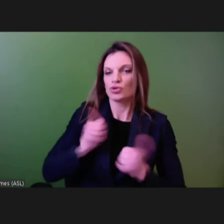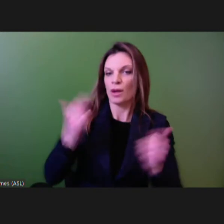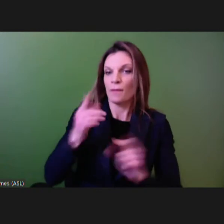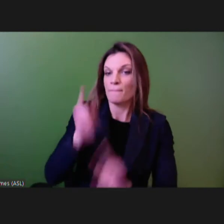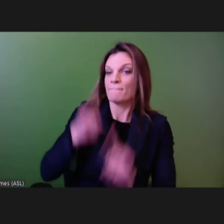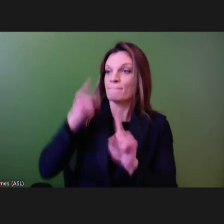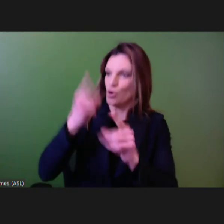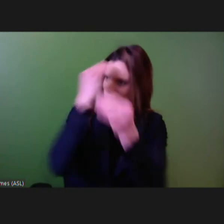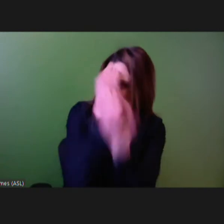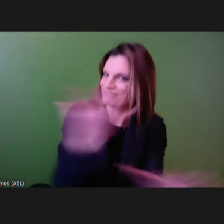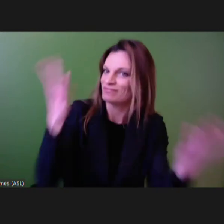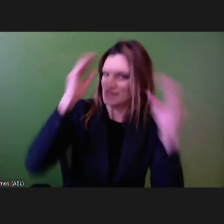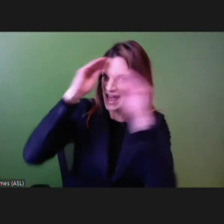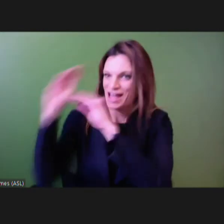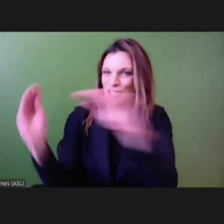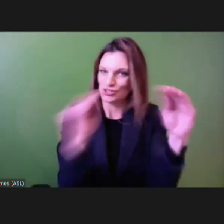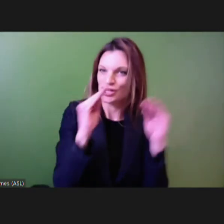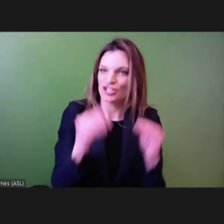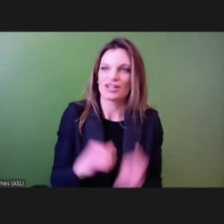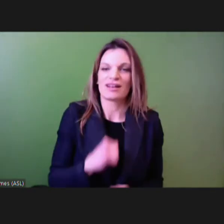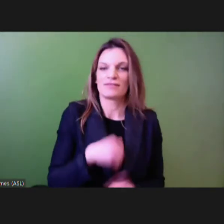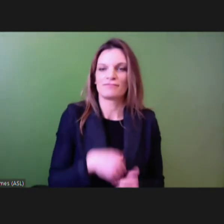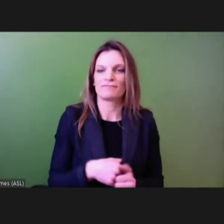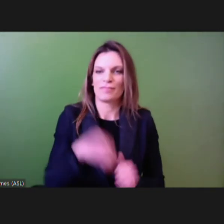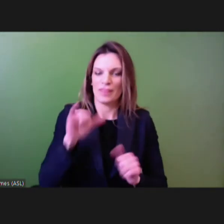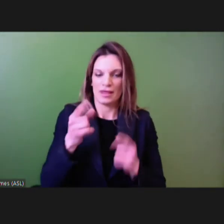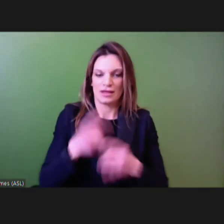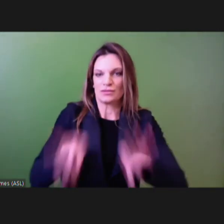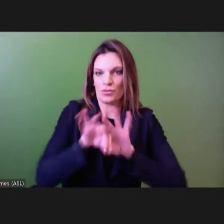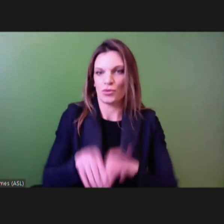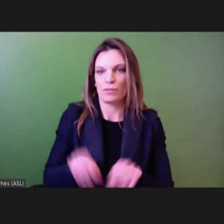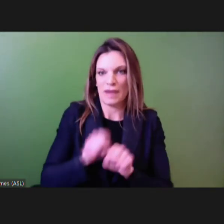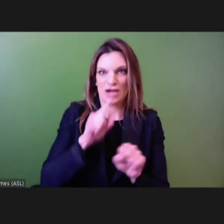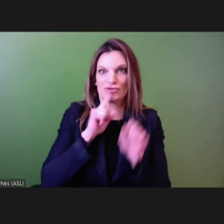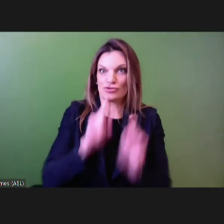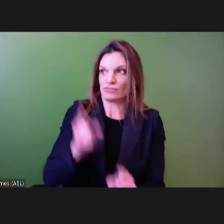issues across our state and let them know that